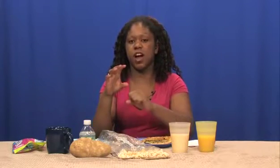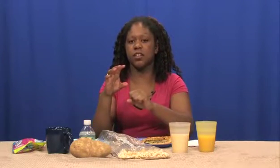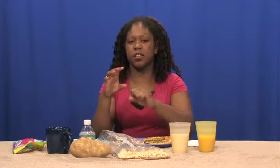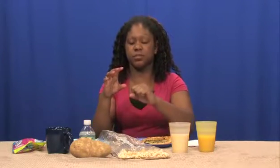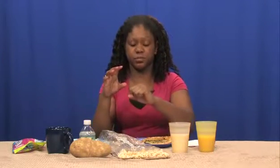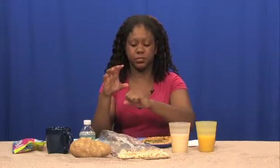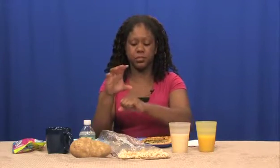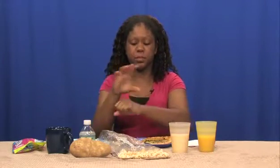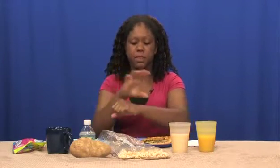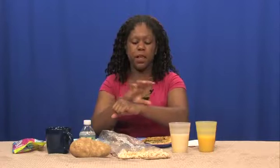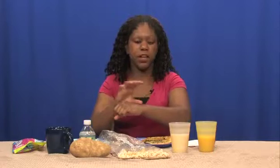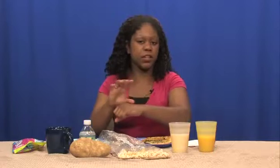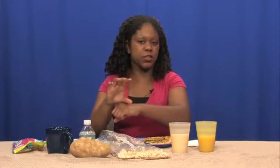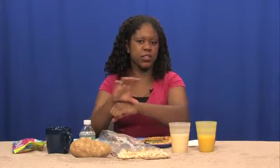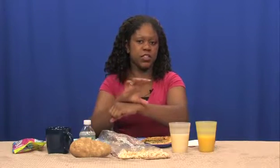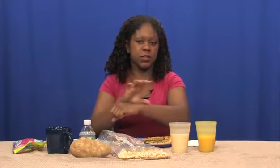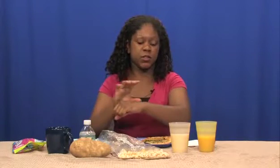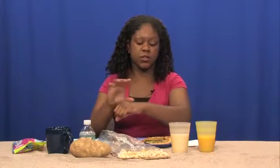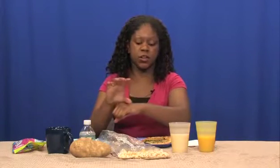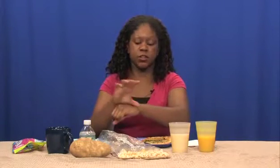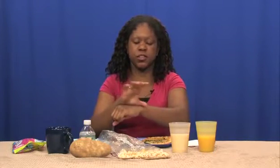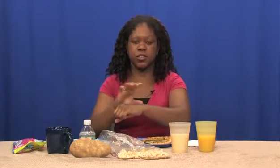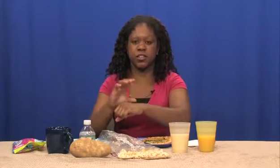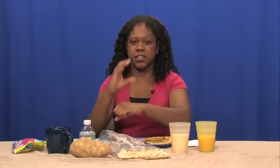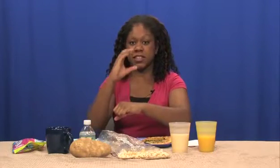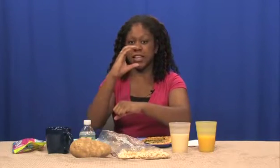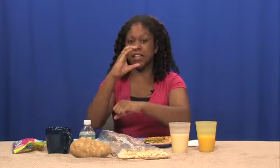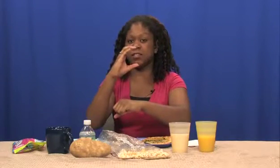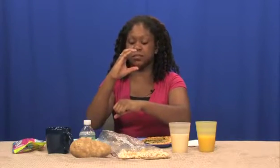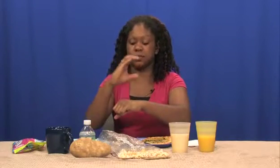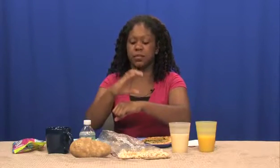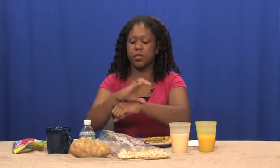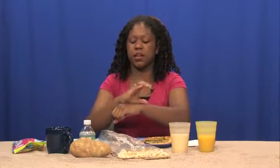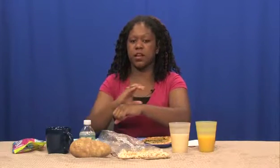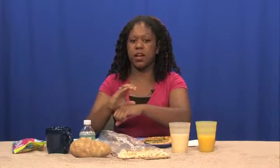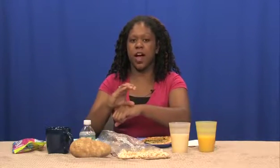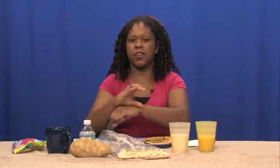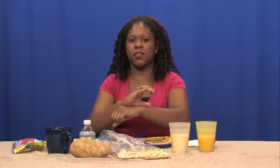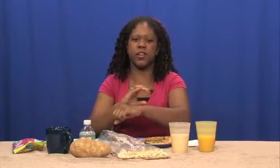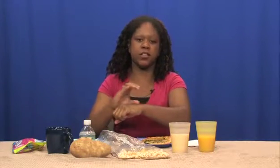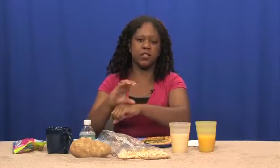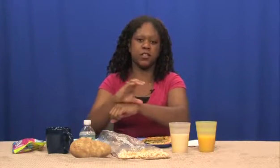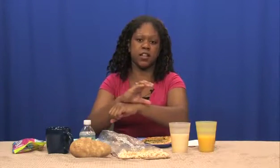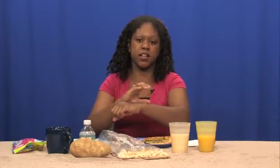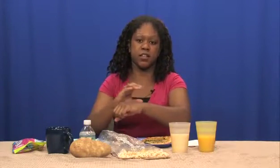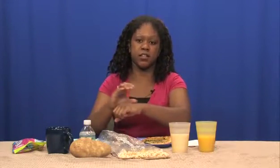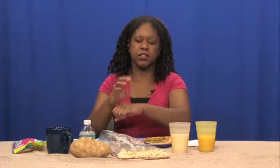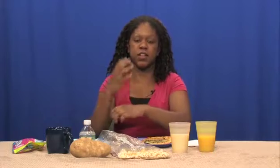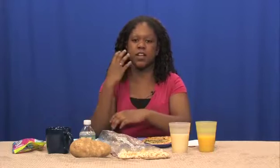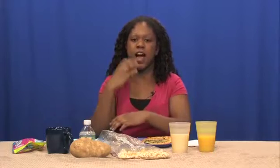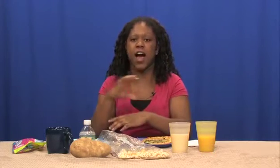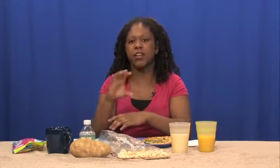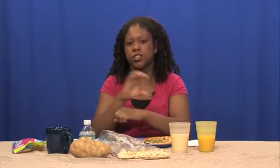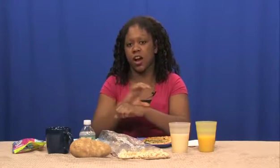chocolate, you just circle your C on your wrist like this. That's hot